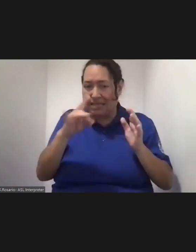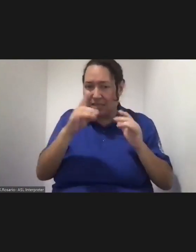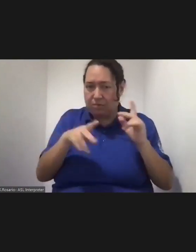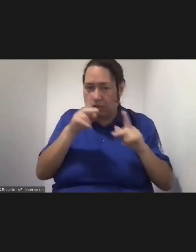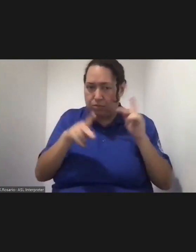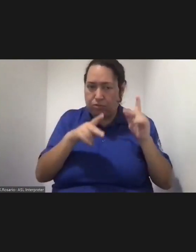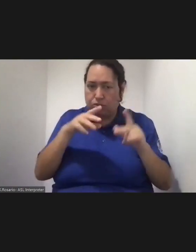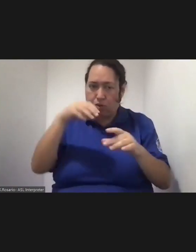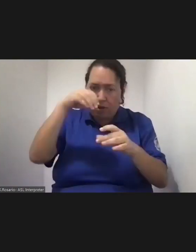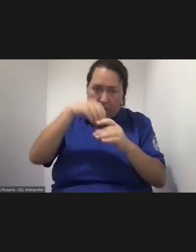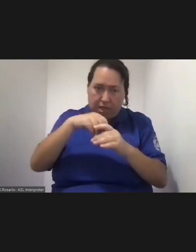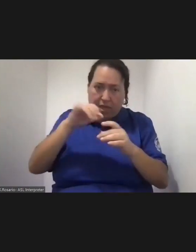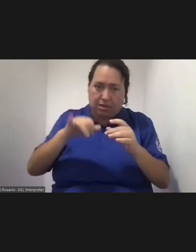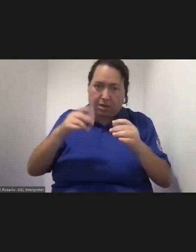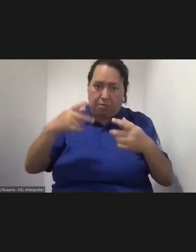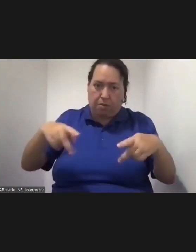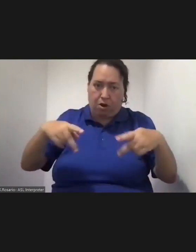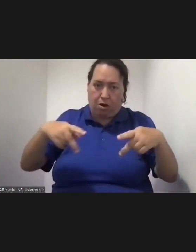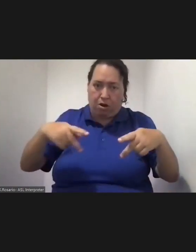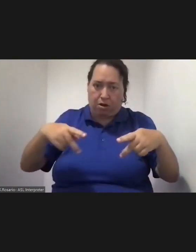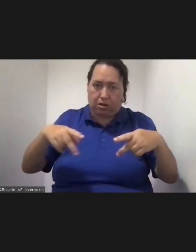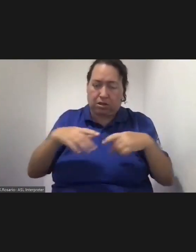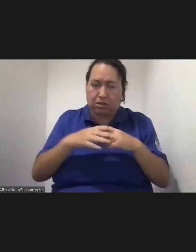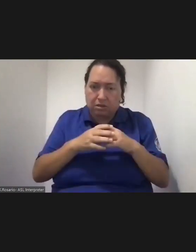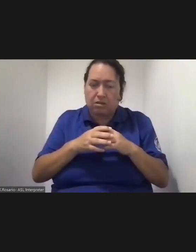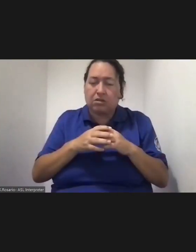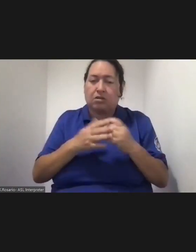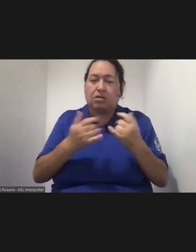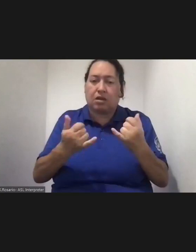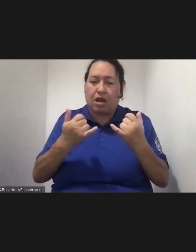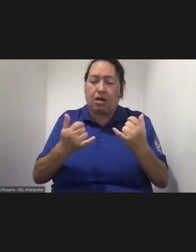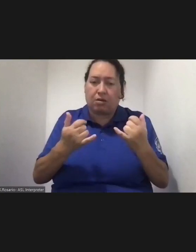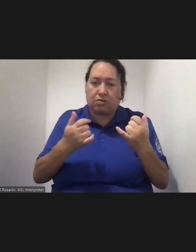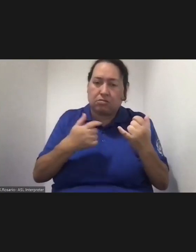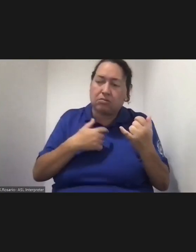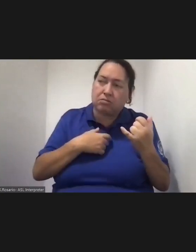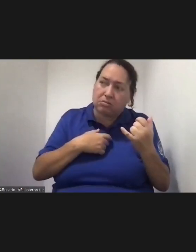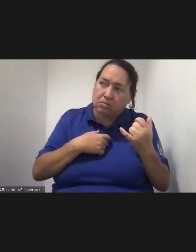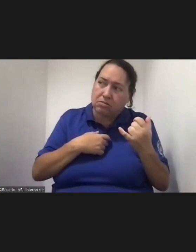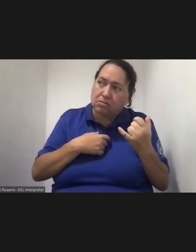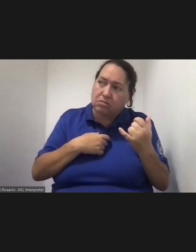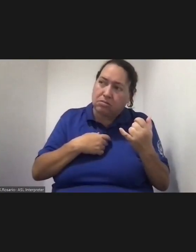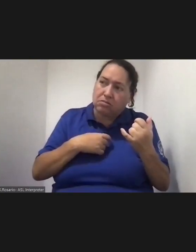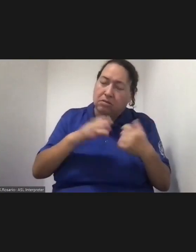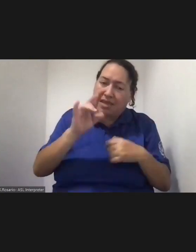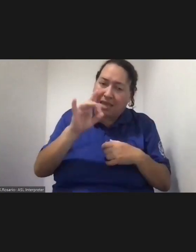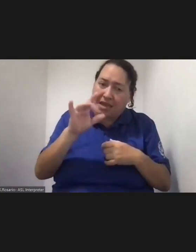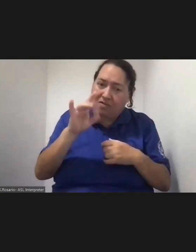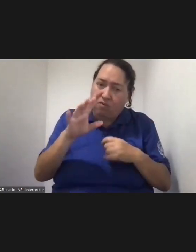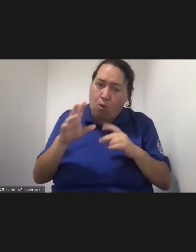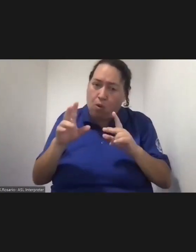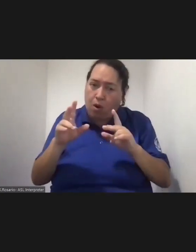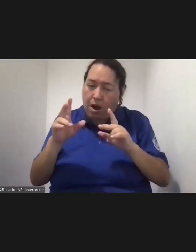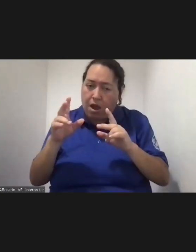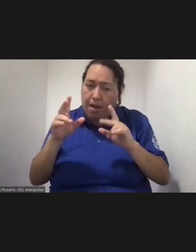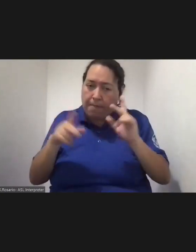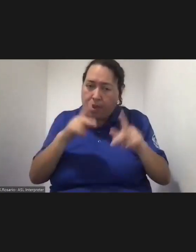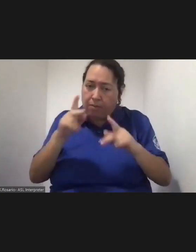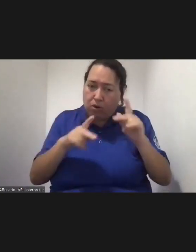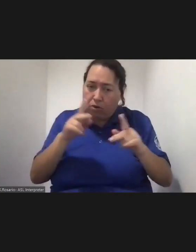party. At the workplace, we identified 84 individuals who are